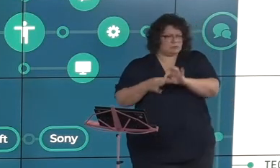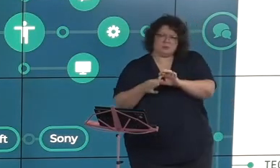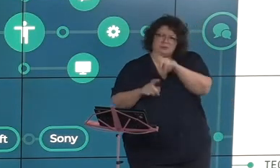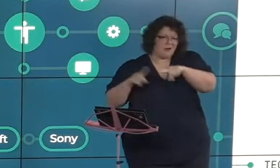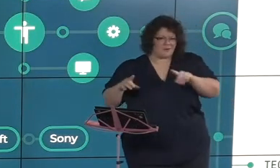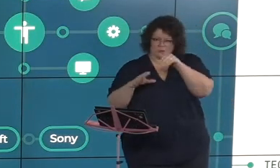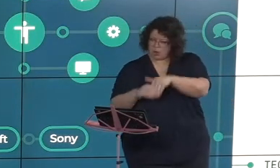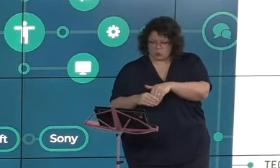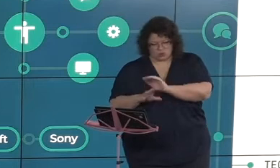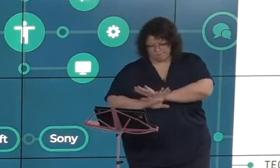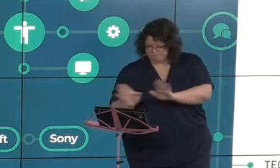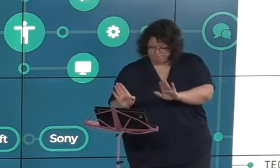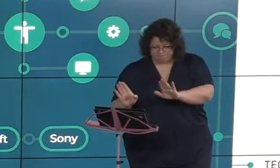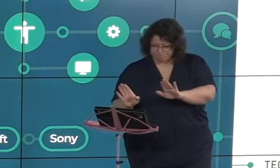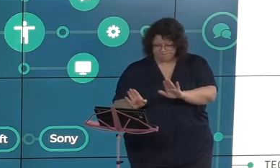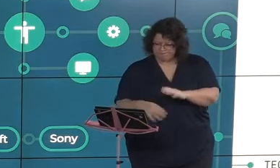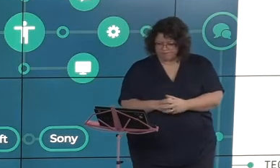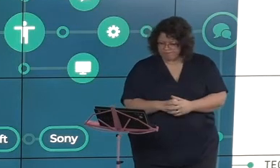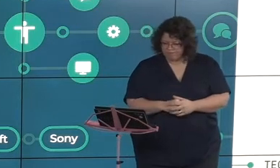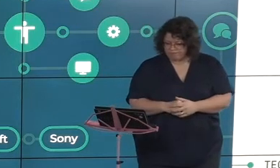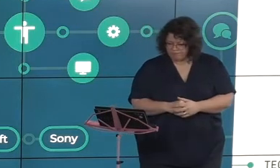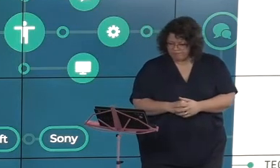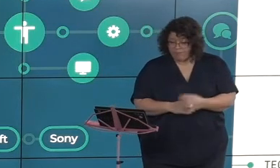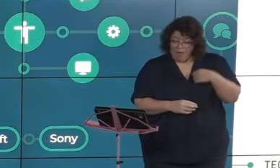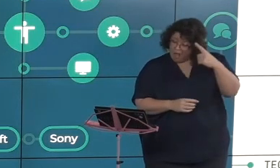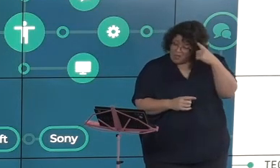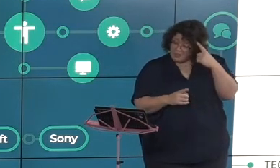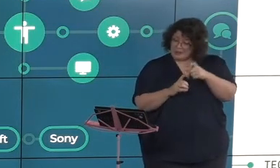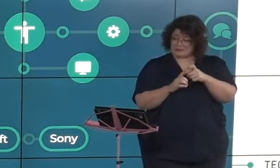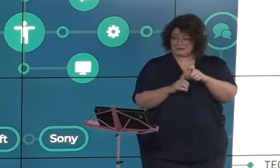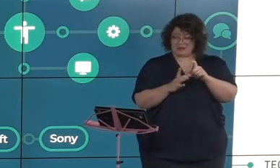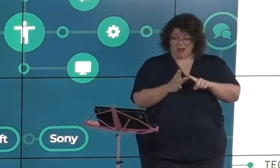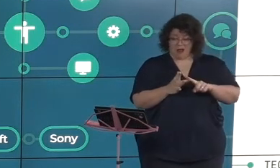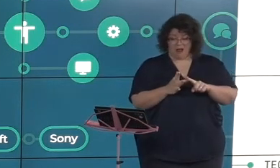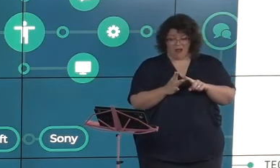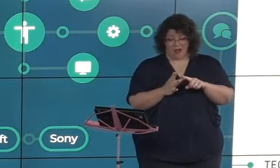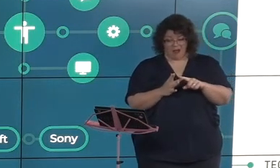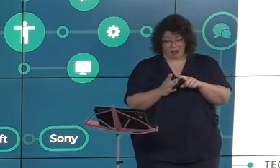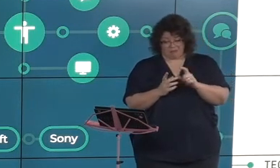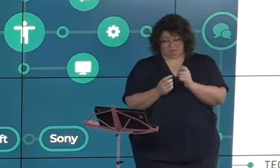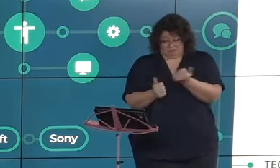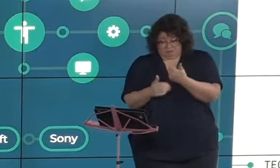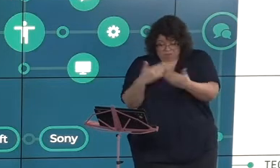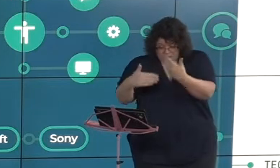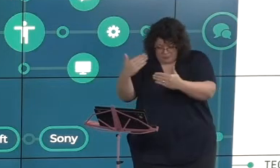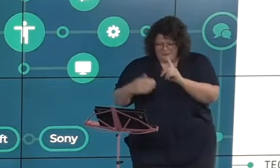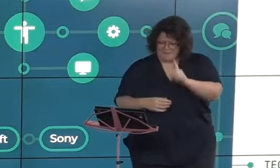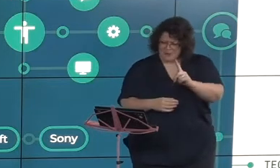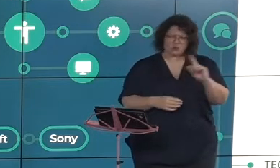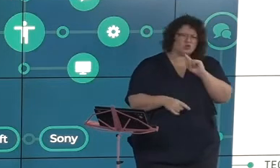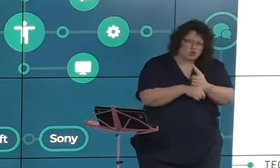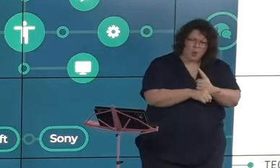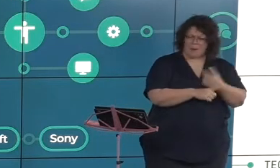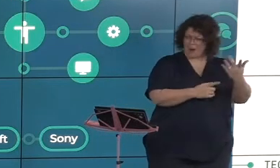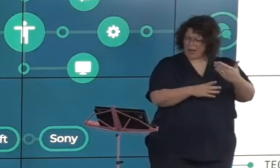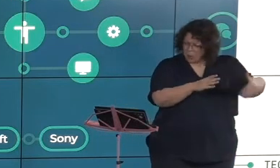to operationalize with all of the solutions that you have. But we need their permission, or their intention, or